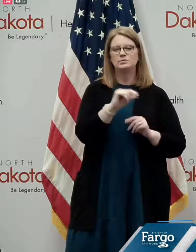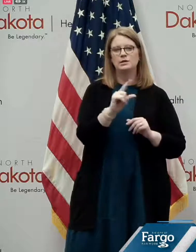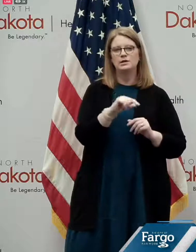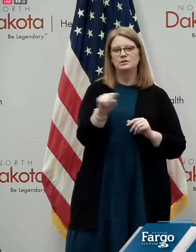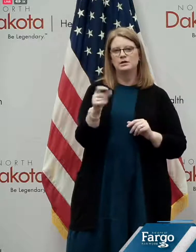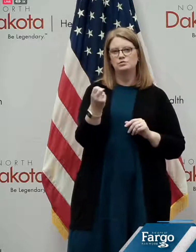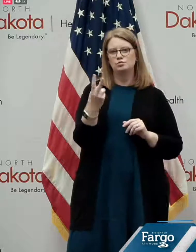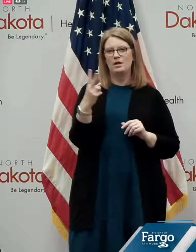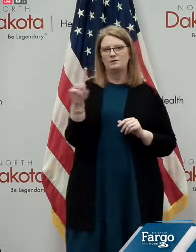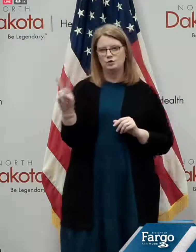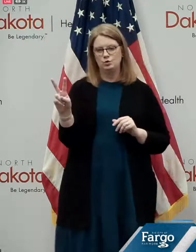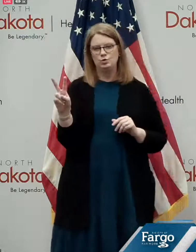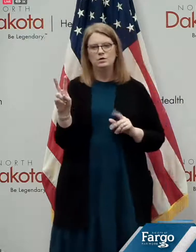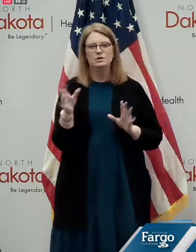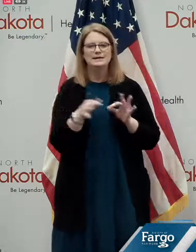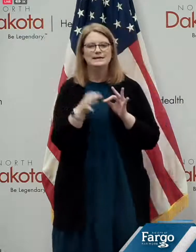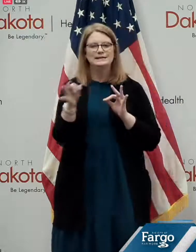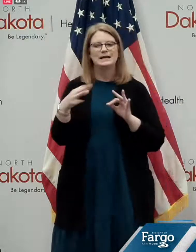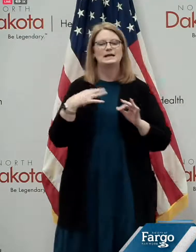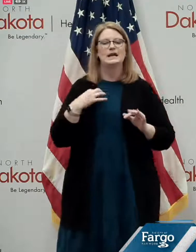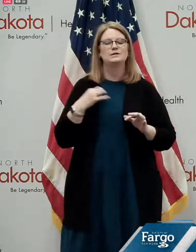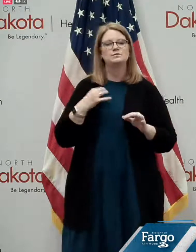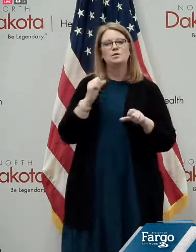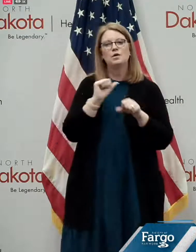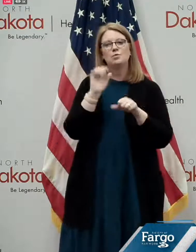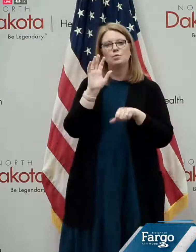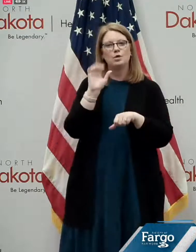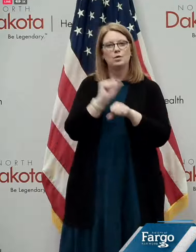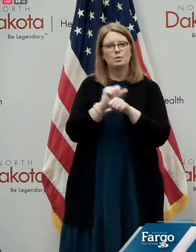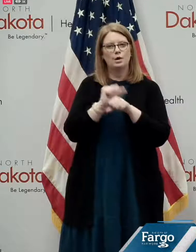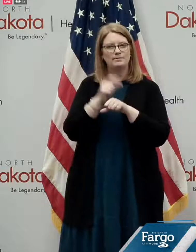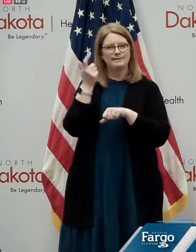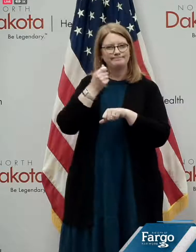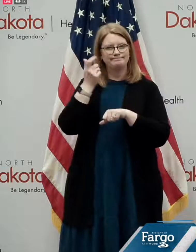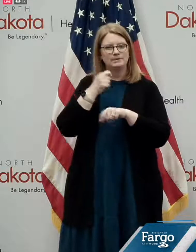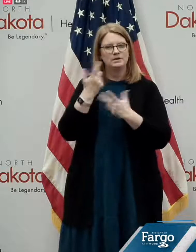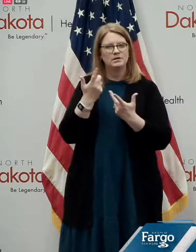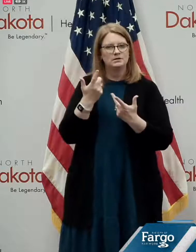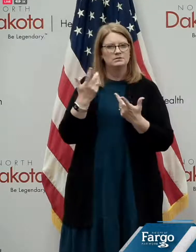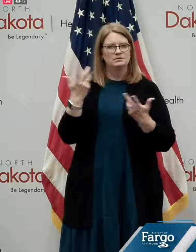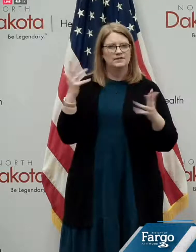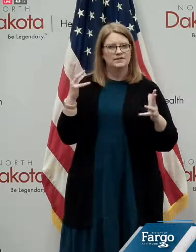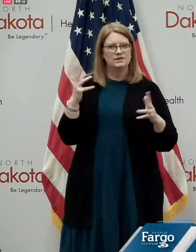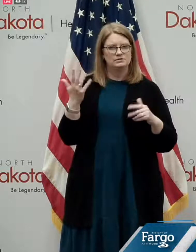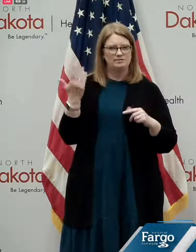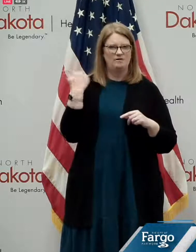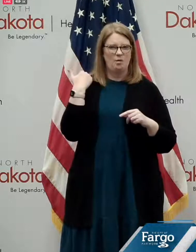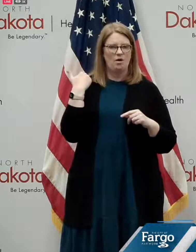2020-12-2, this extends eligibility for workers' comp benefits. We had done this earlier.